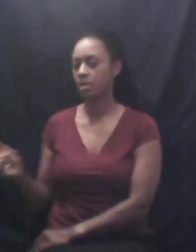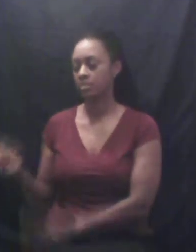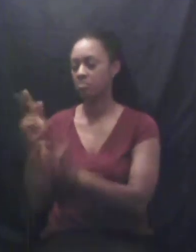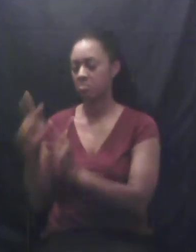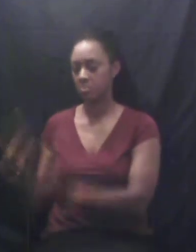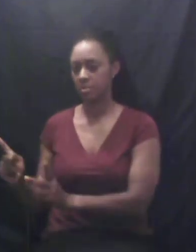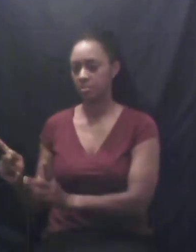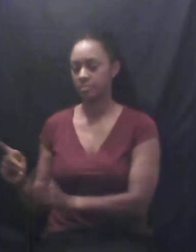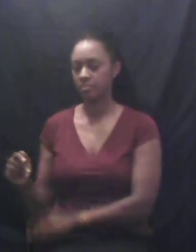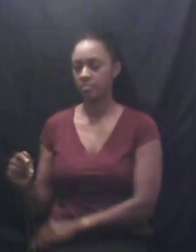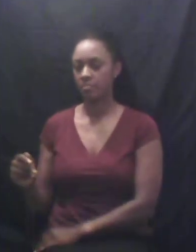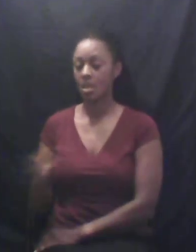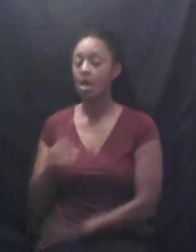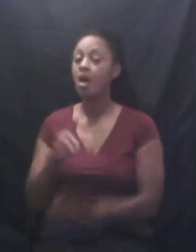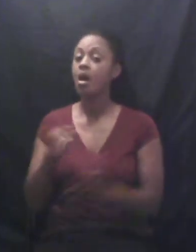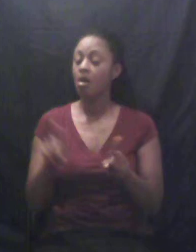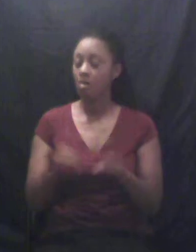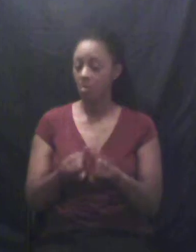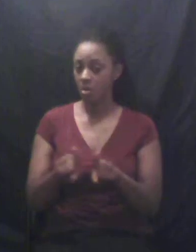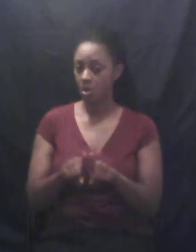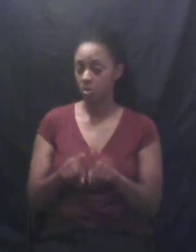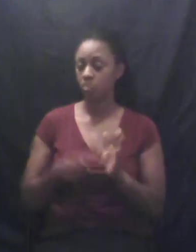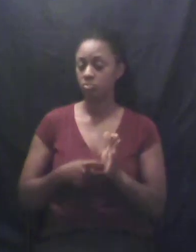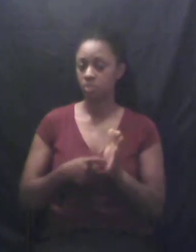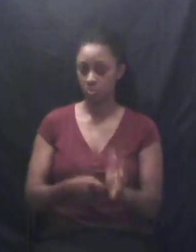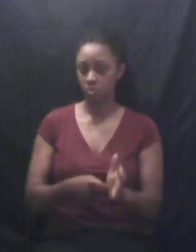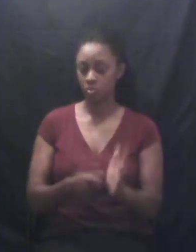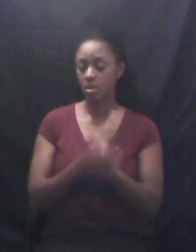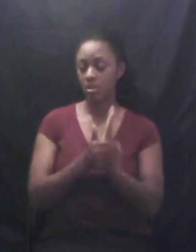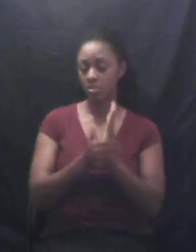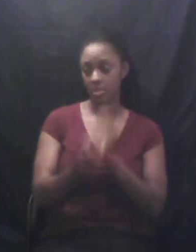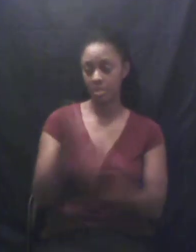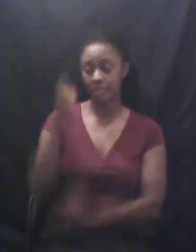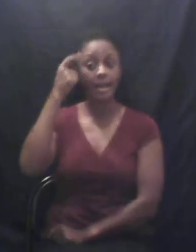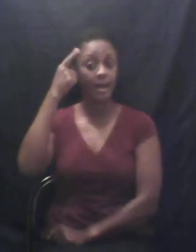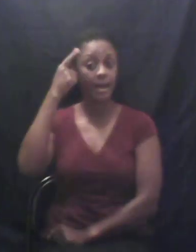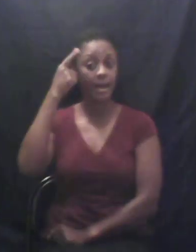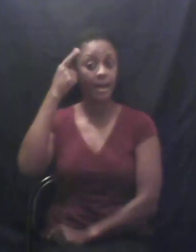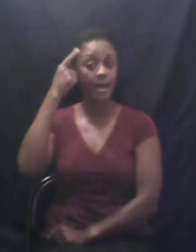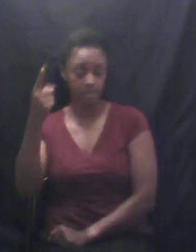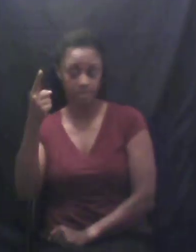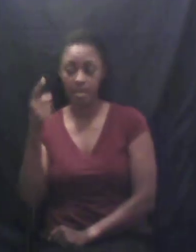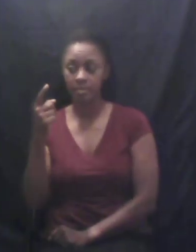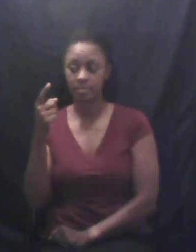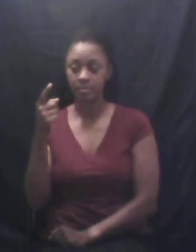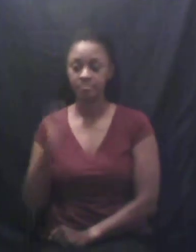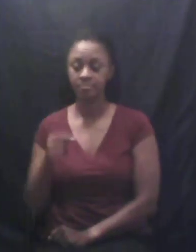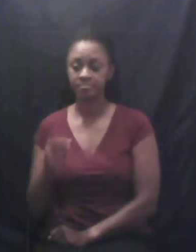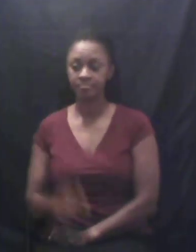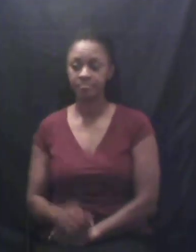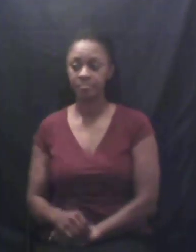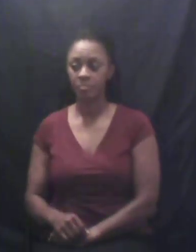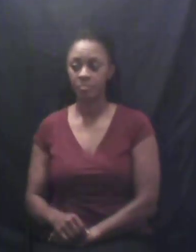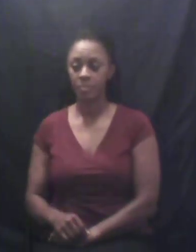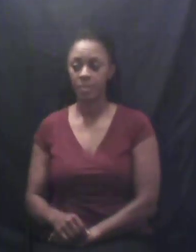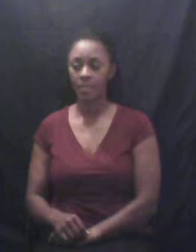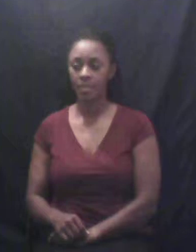They have also demonstrated the ability to understand and repeat the message and intent of the